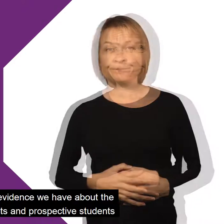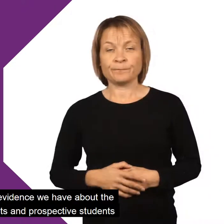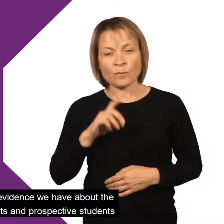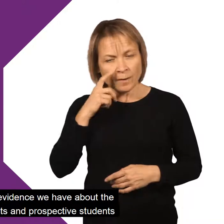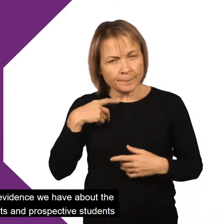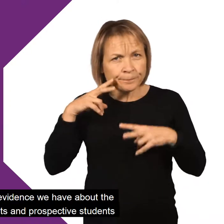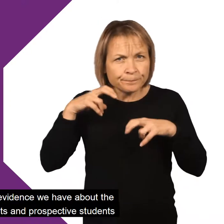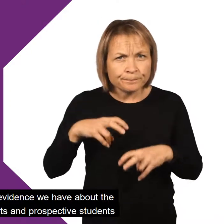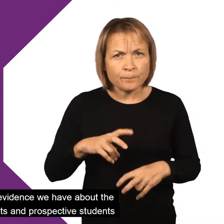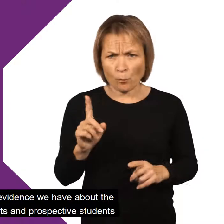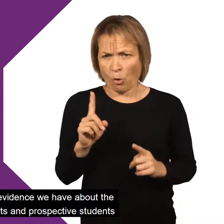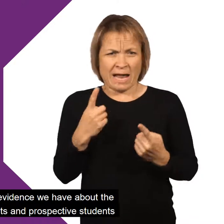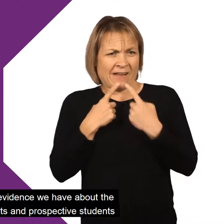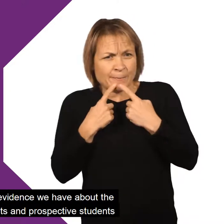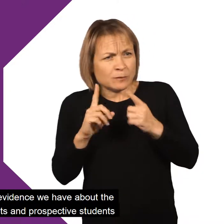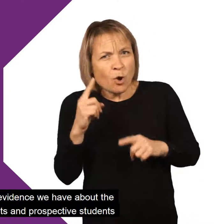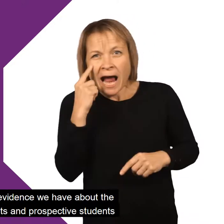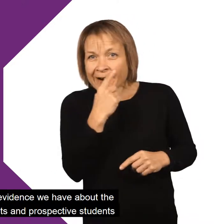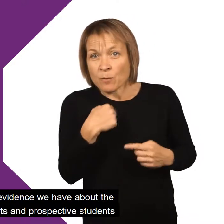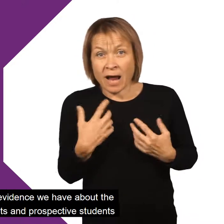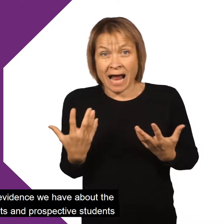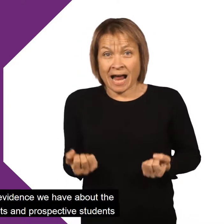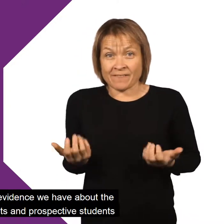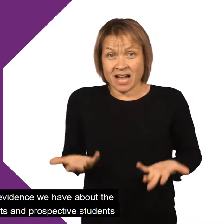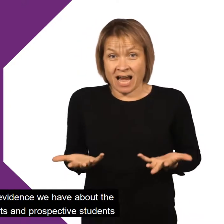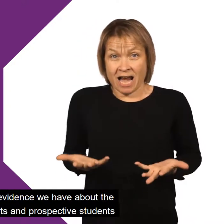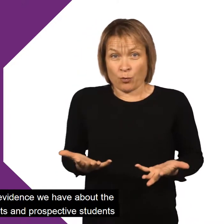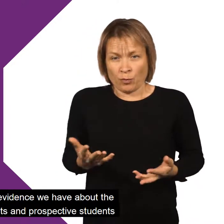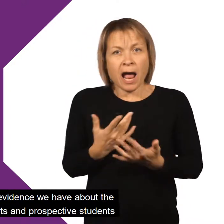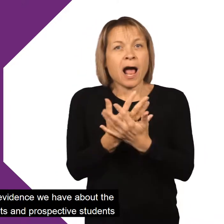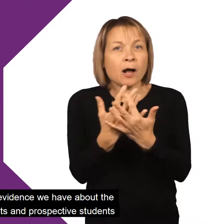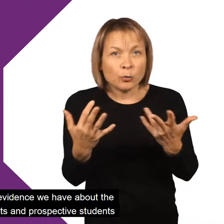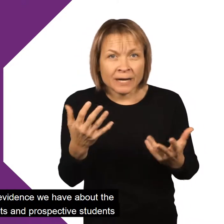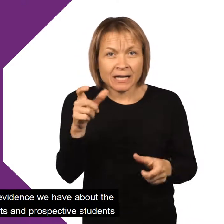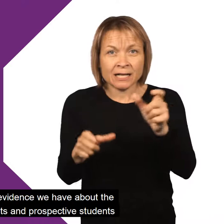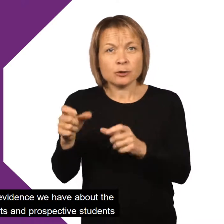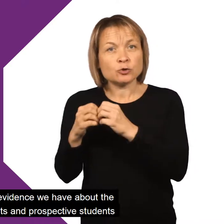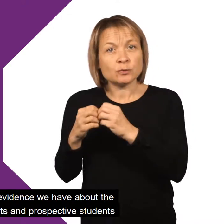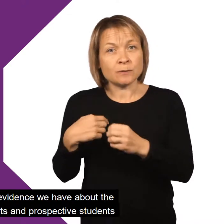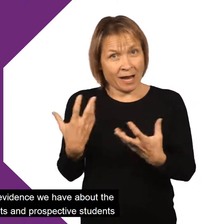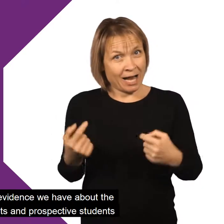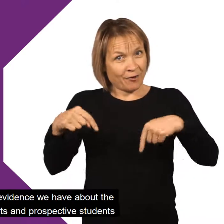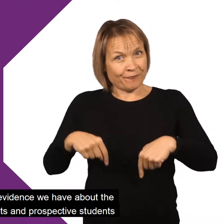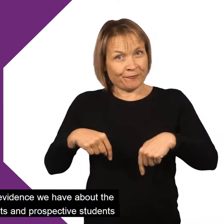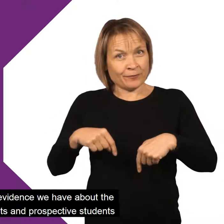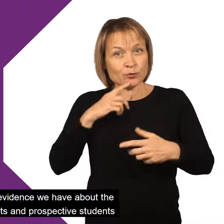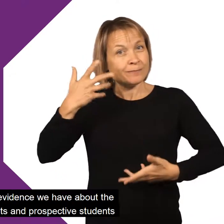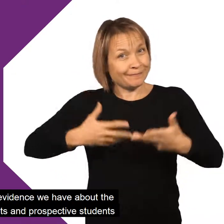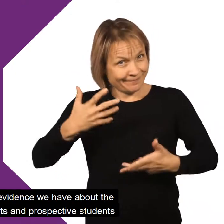Analyse existing evidence we have about the number of students and prospective students who use